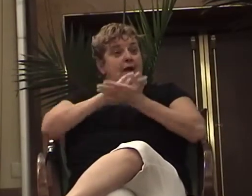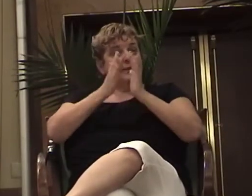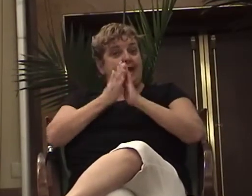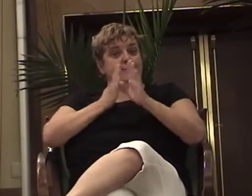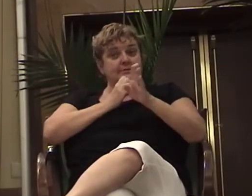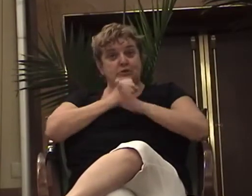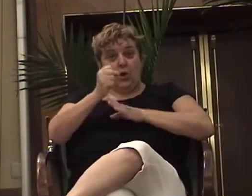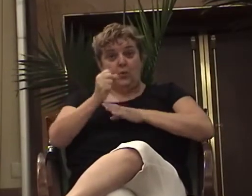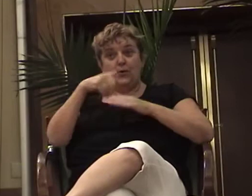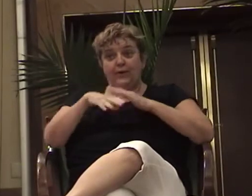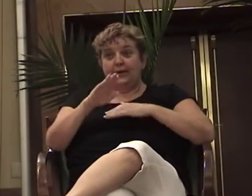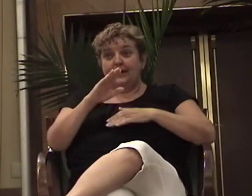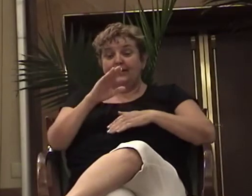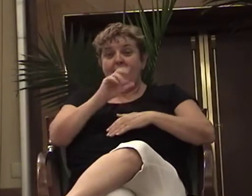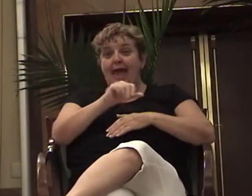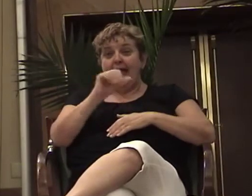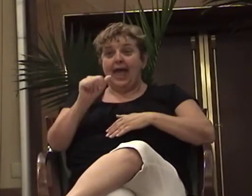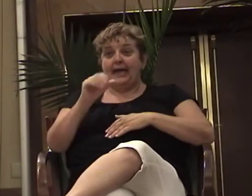in Cincinnati, I would tell them all, "Hey, you